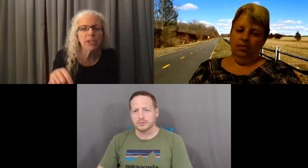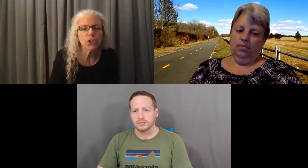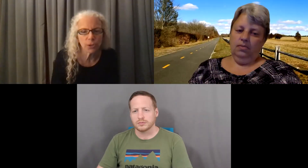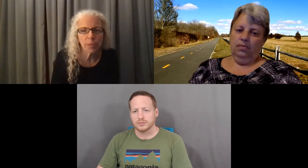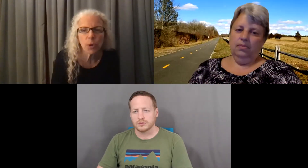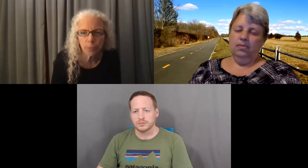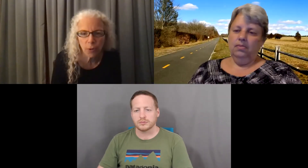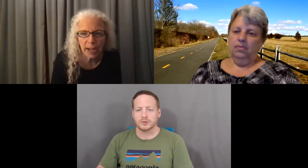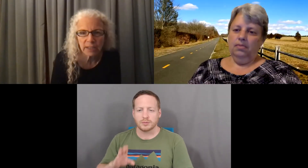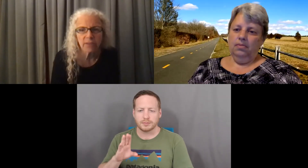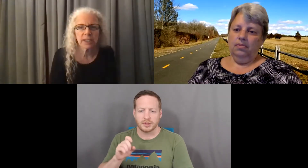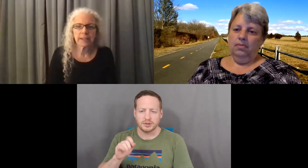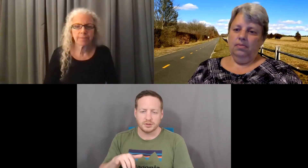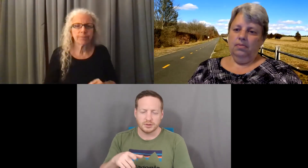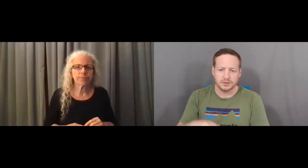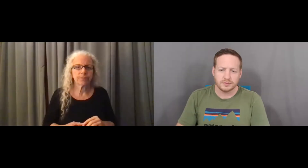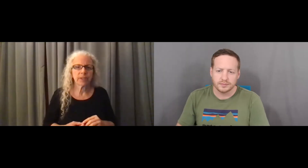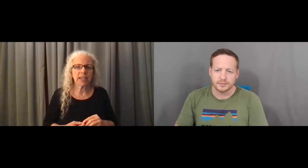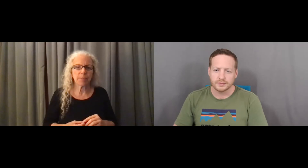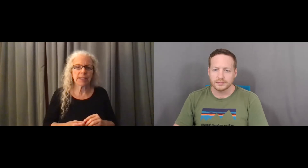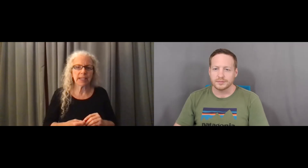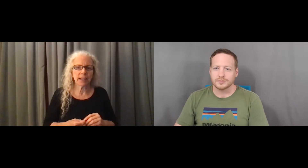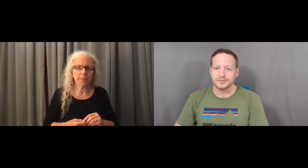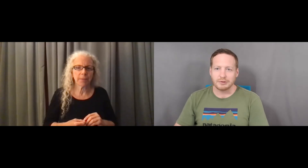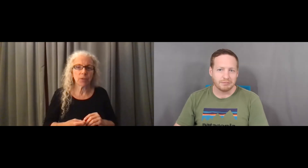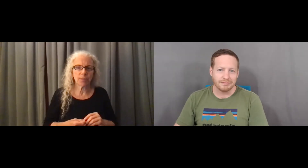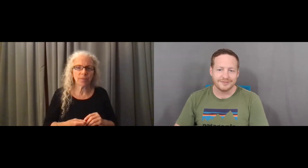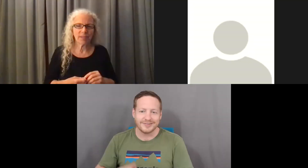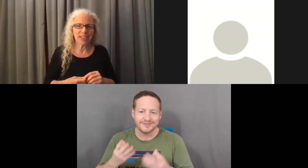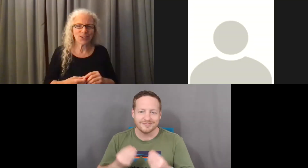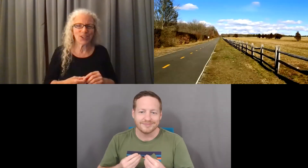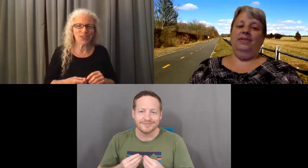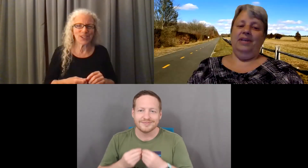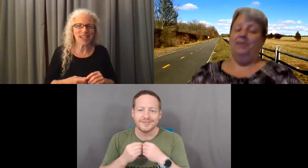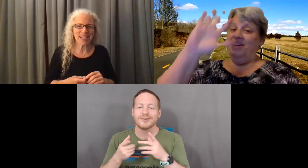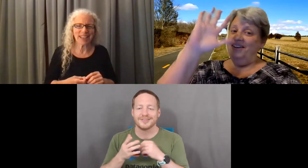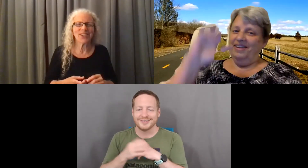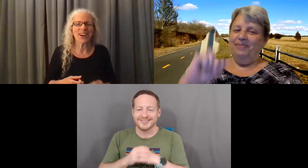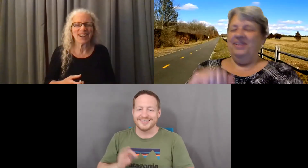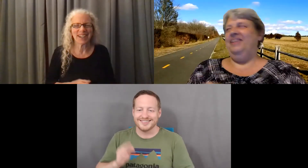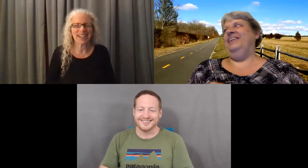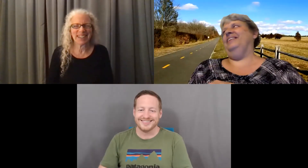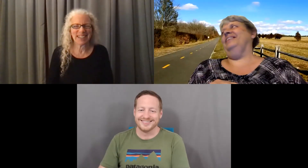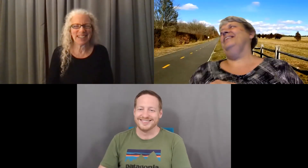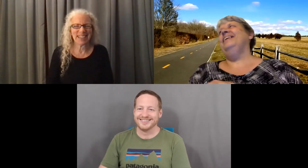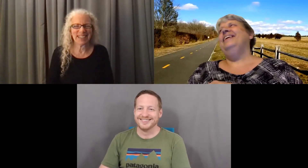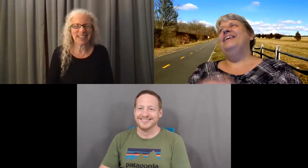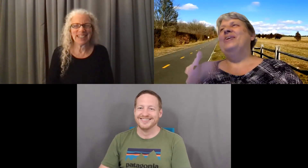should be more proactive. Yes, Betsy. Oh, I saw you for a second. There you are. Oh my